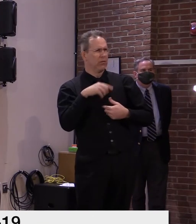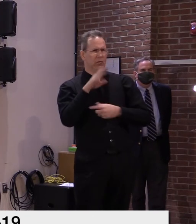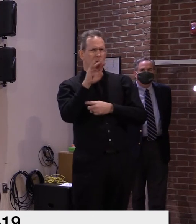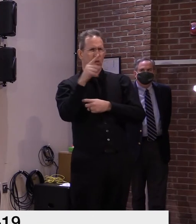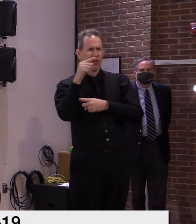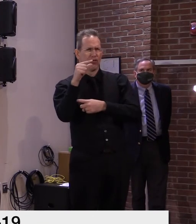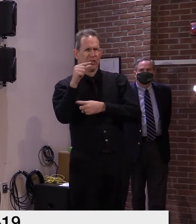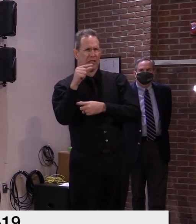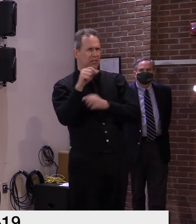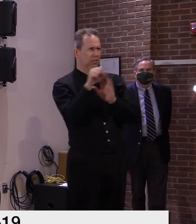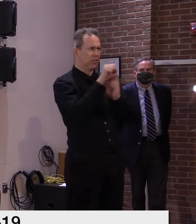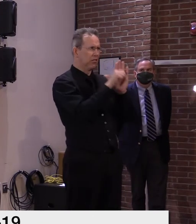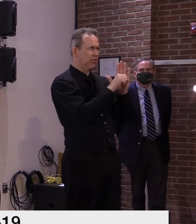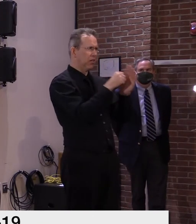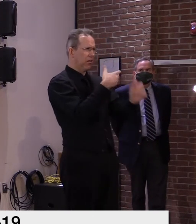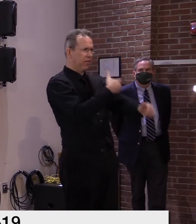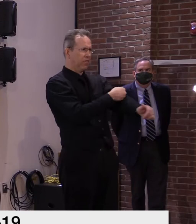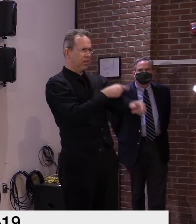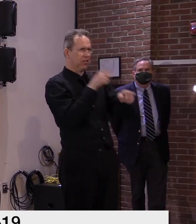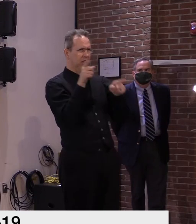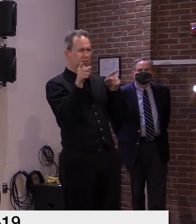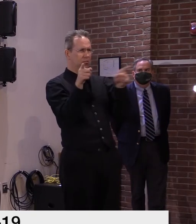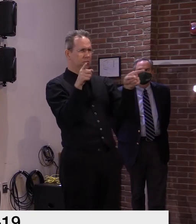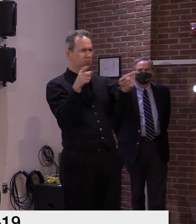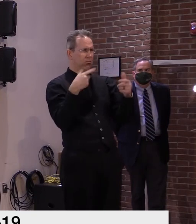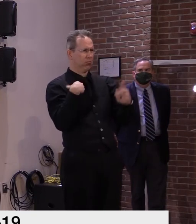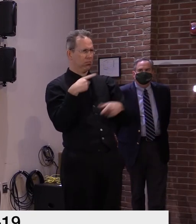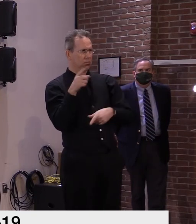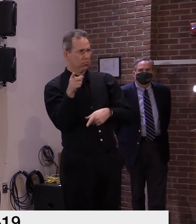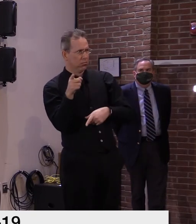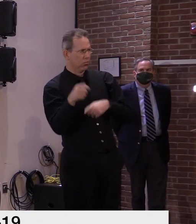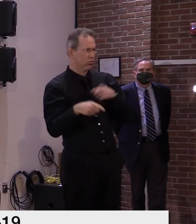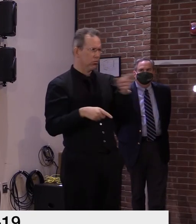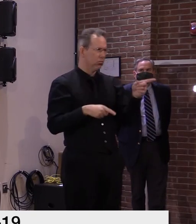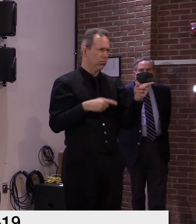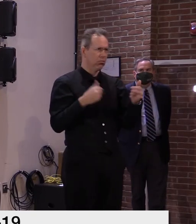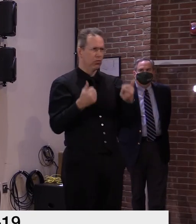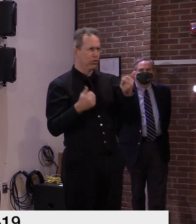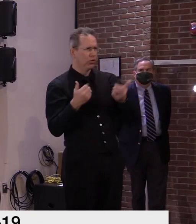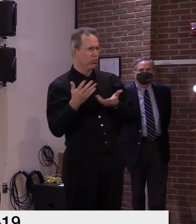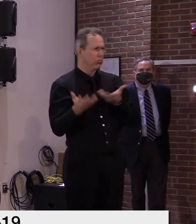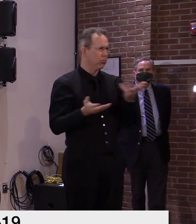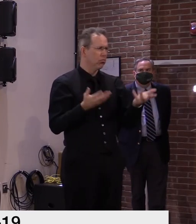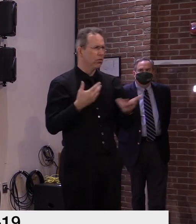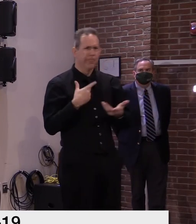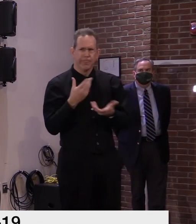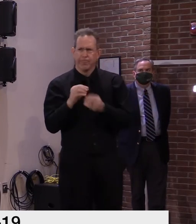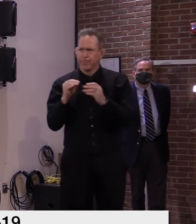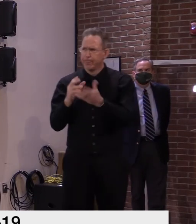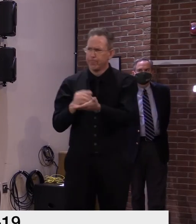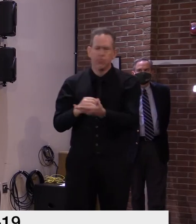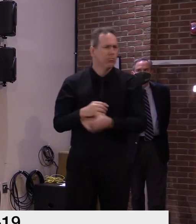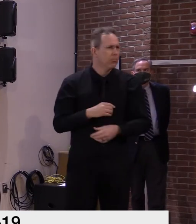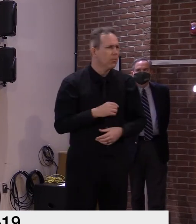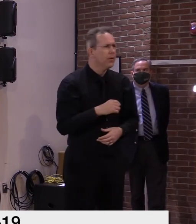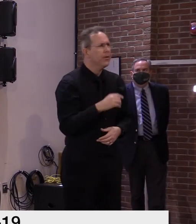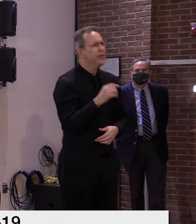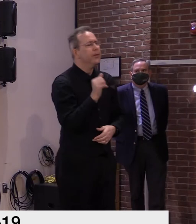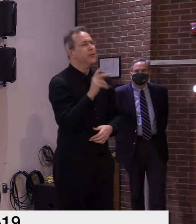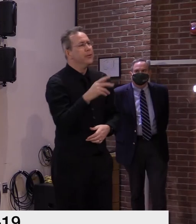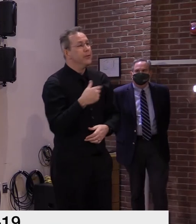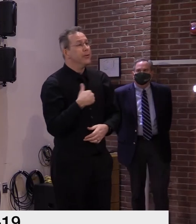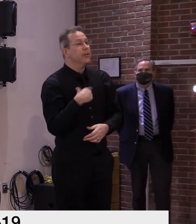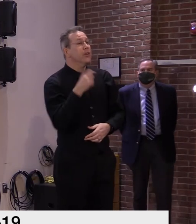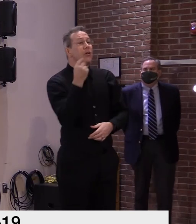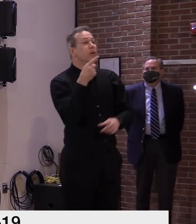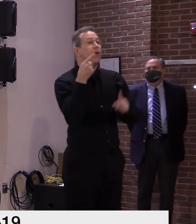Well, again, I just wanted to, the addition of Walgreens was because they had some supply,